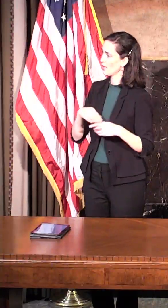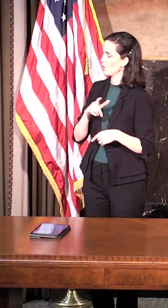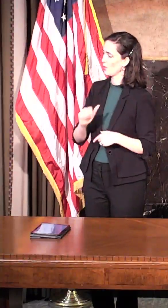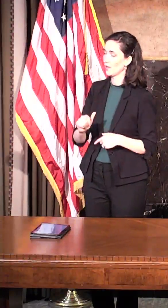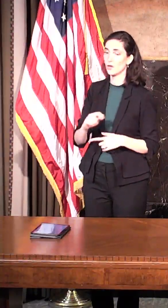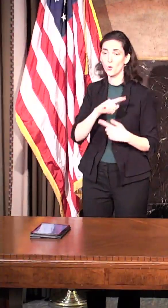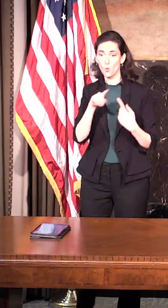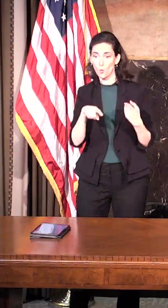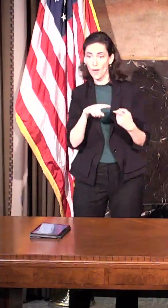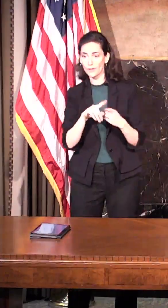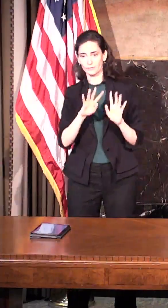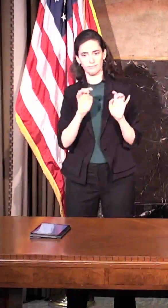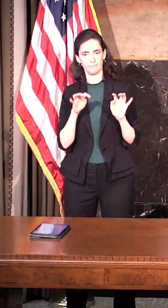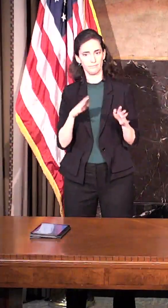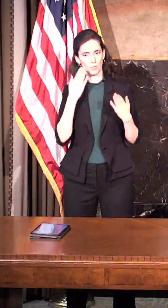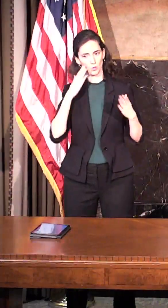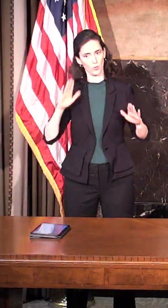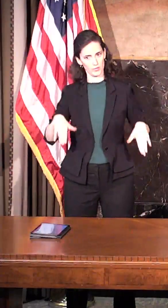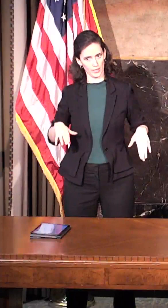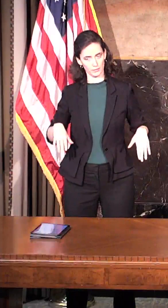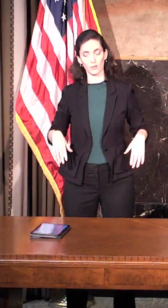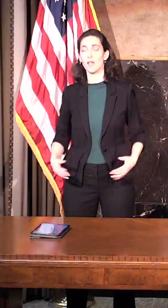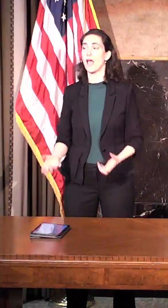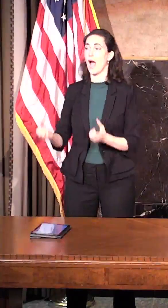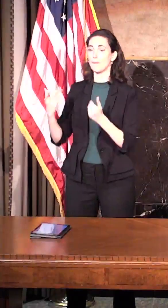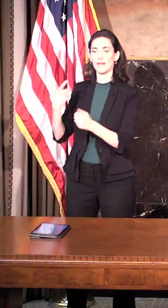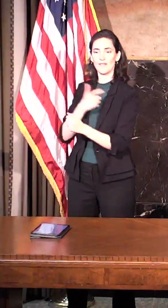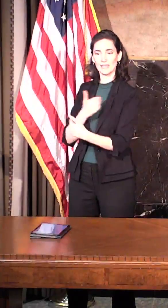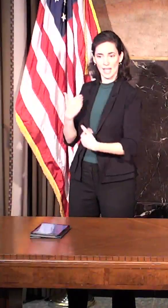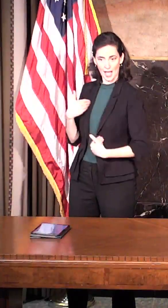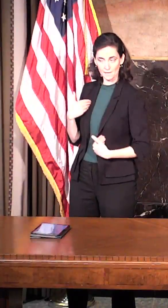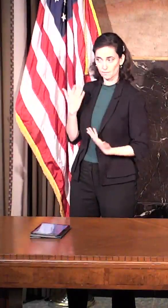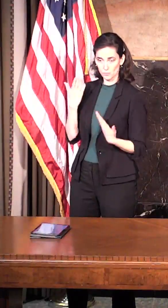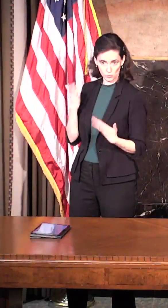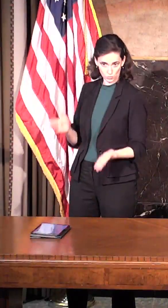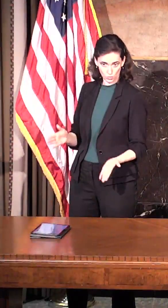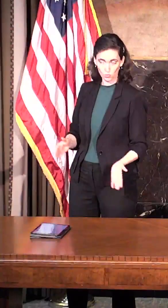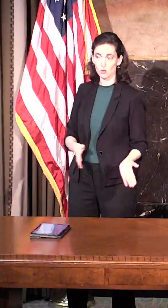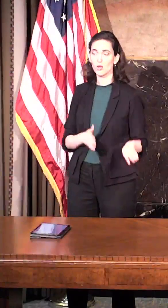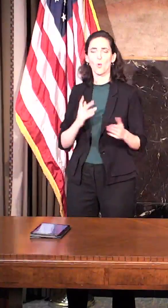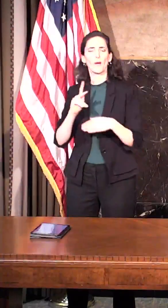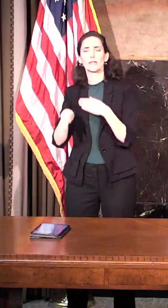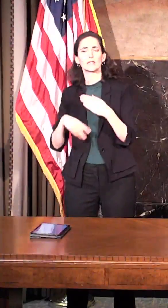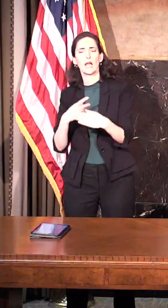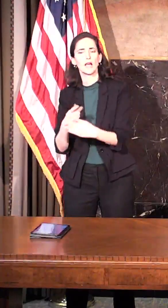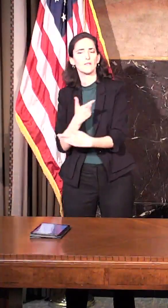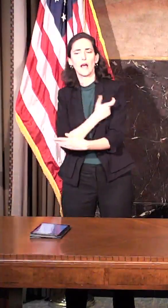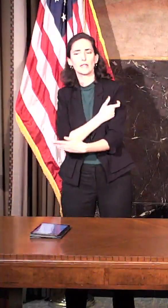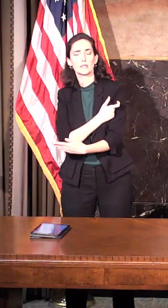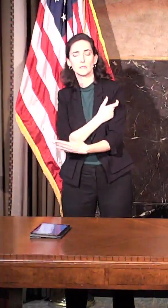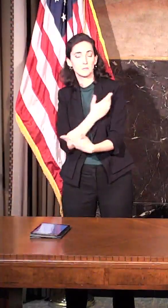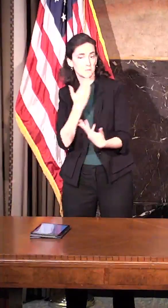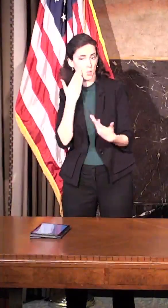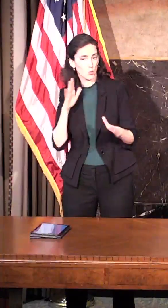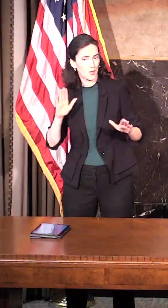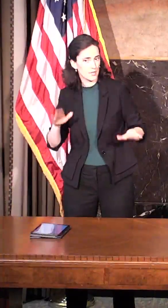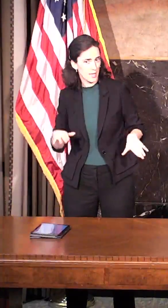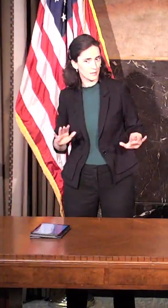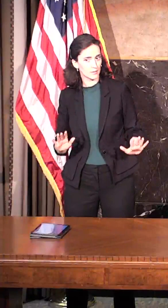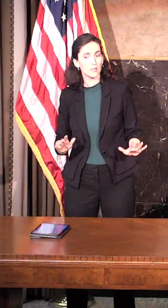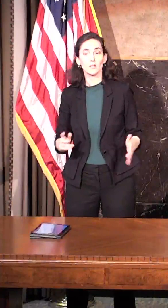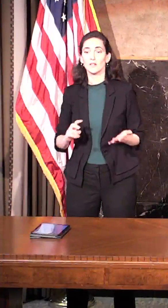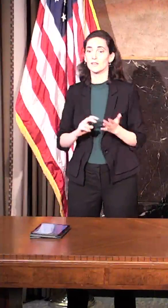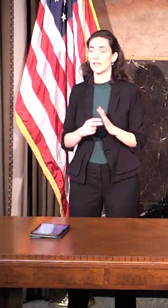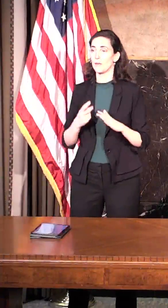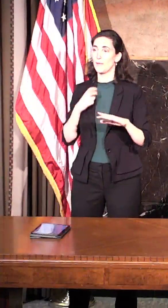when that's going to happen. We don't know the number of doses or the types of the type of doses that will be used. And so I just don't want to